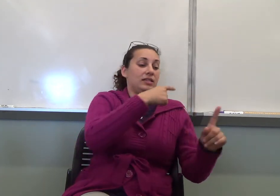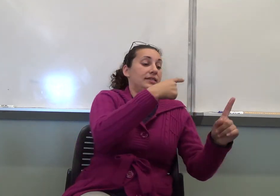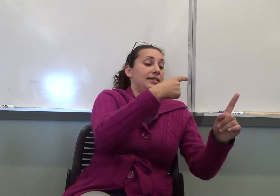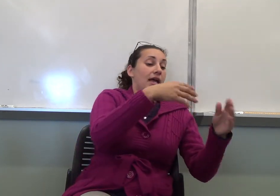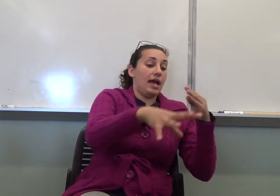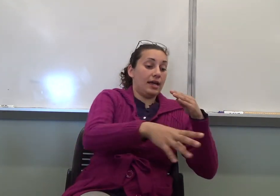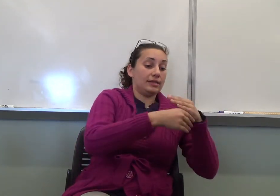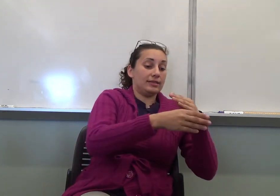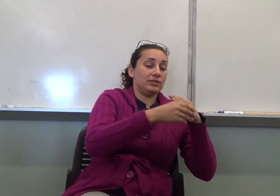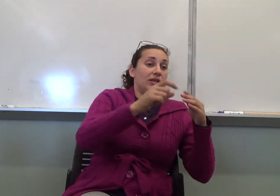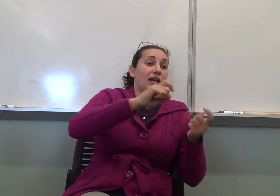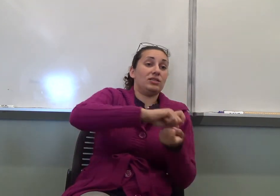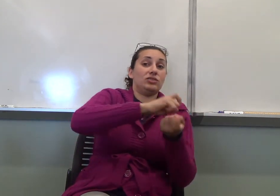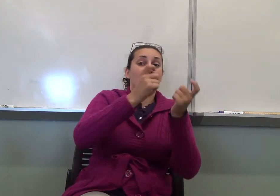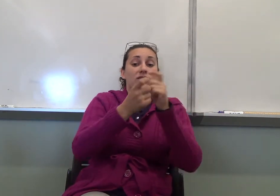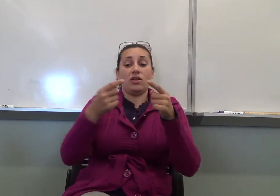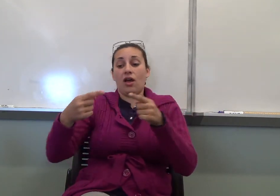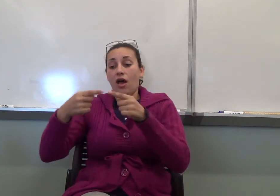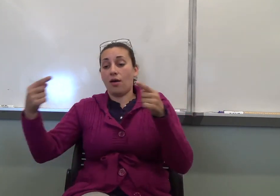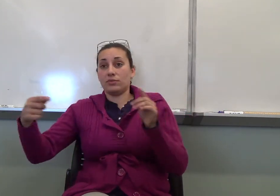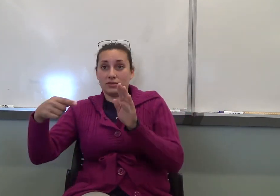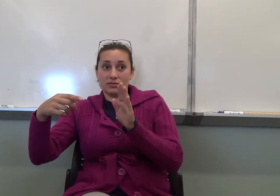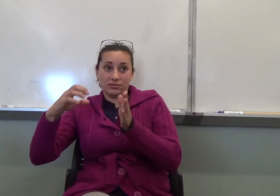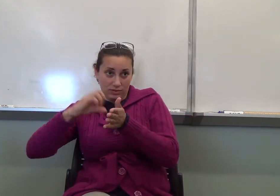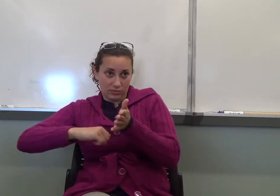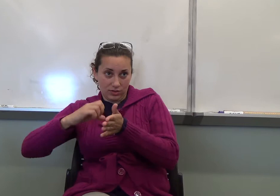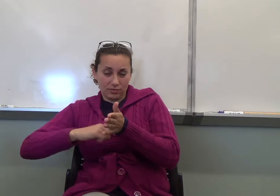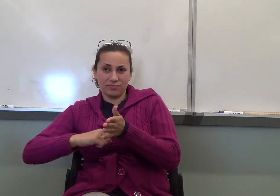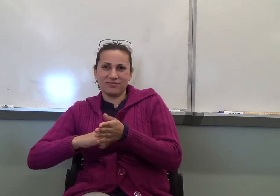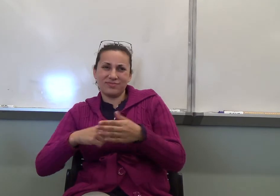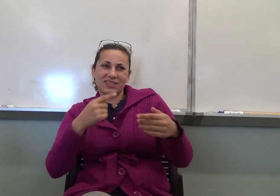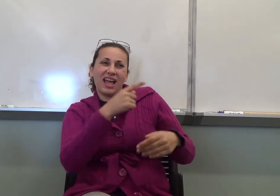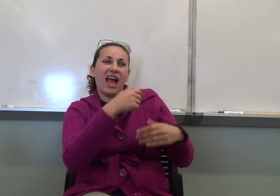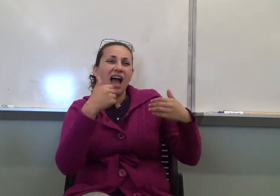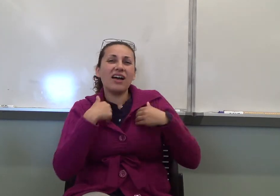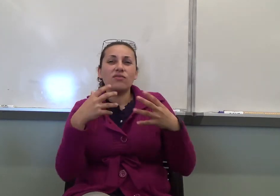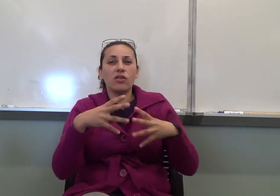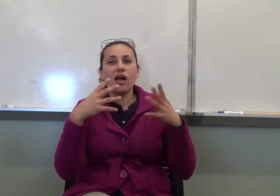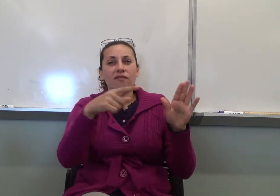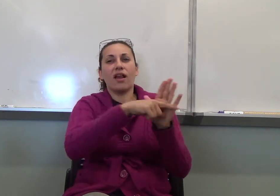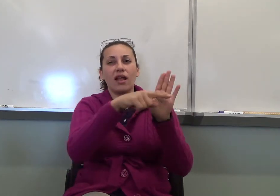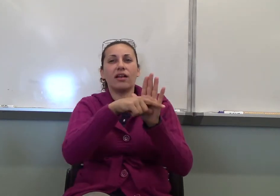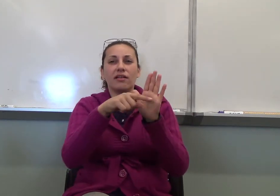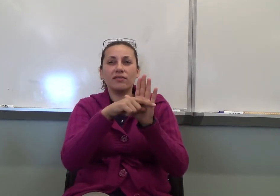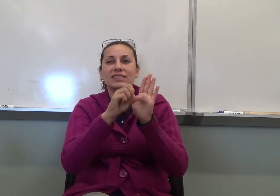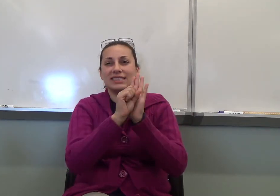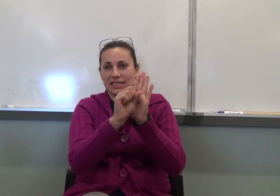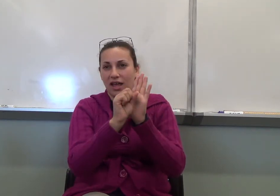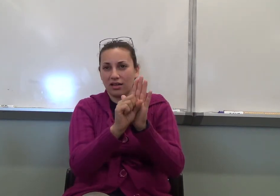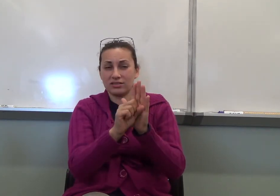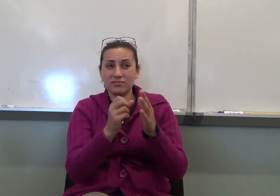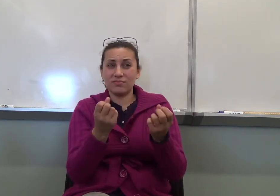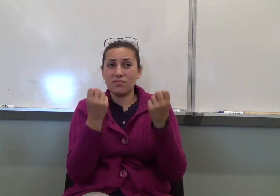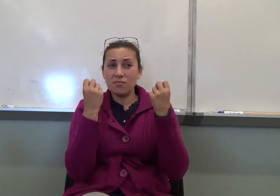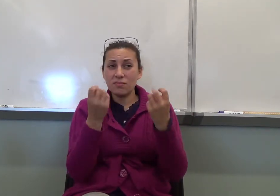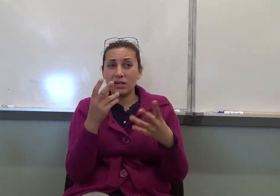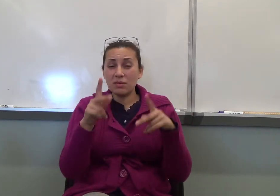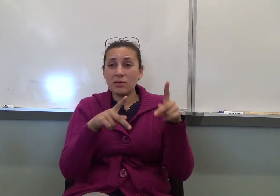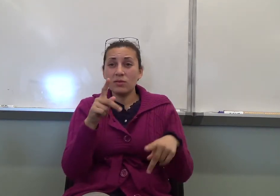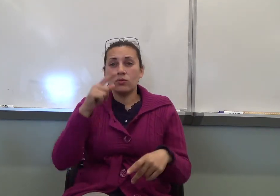is these things with lots of minus signs in them. Because most people get quite confused by that. And most people,